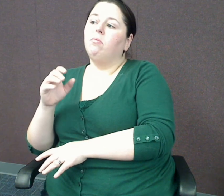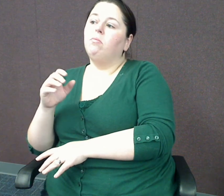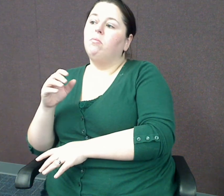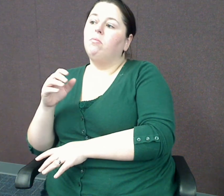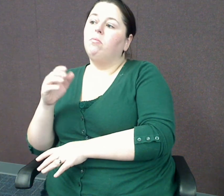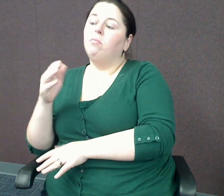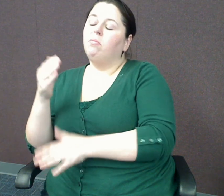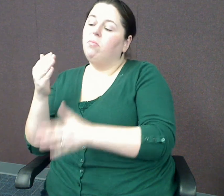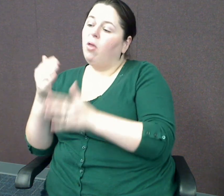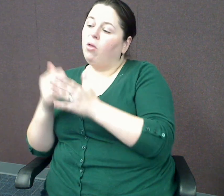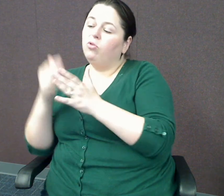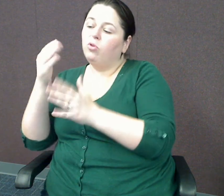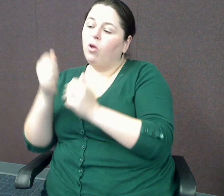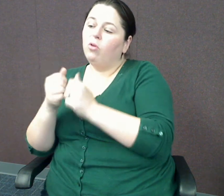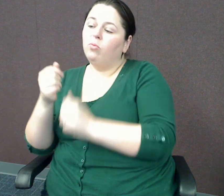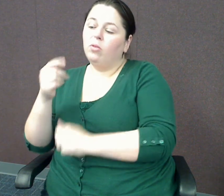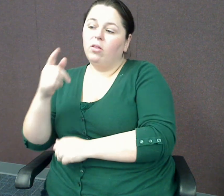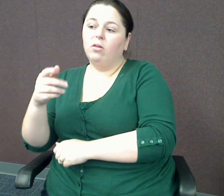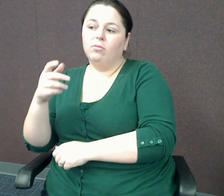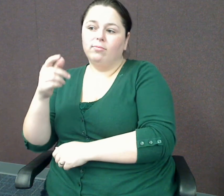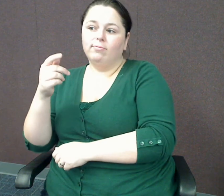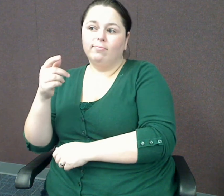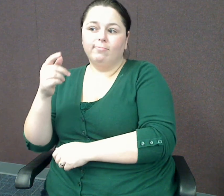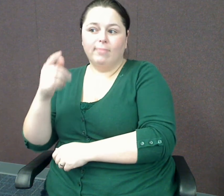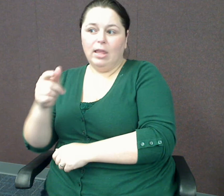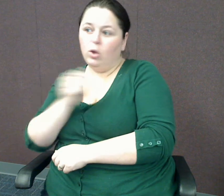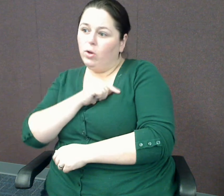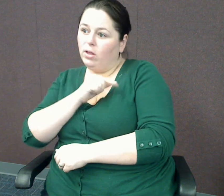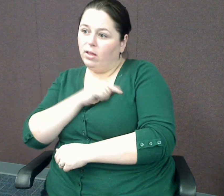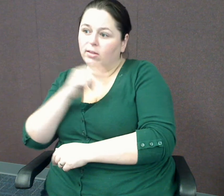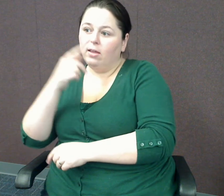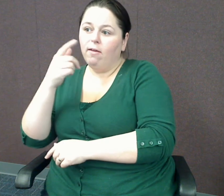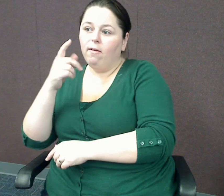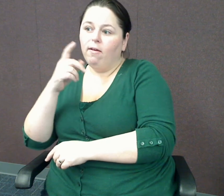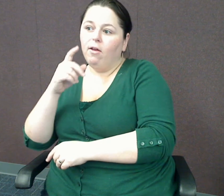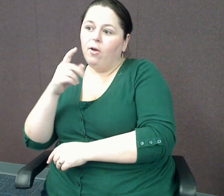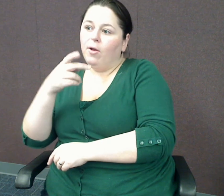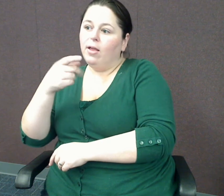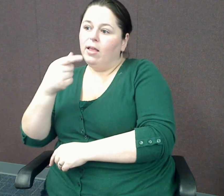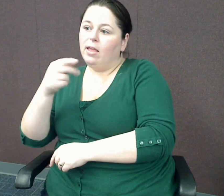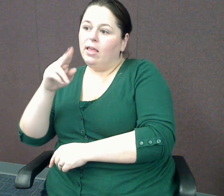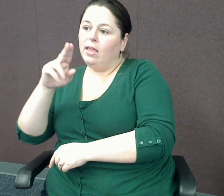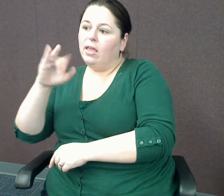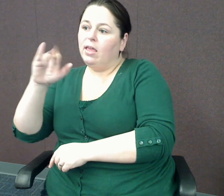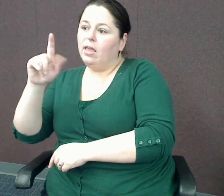eyes of the county, is guilty of raping this young lady on the said date in question. No more questions.